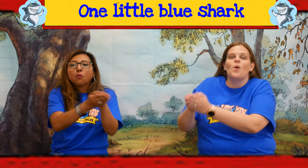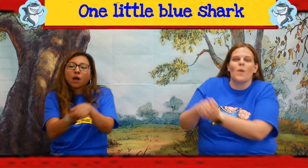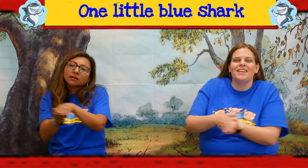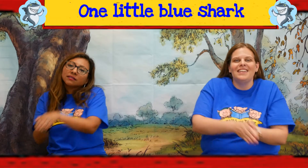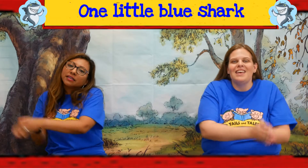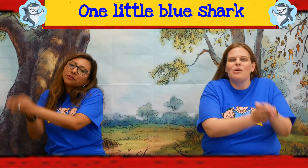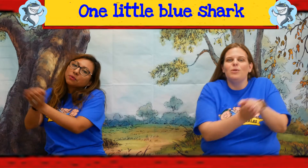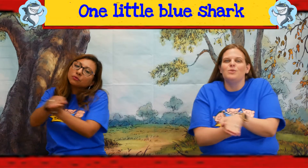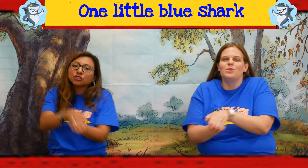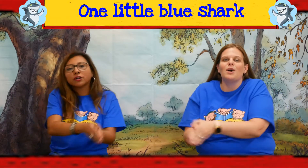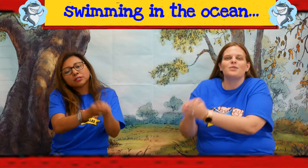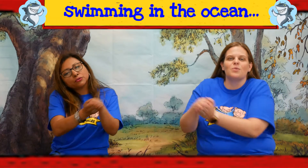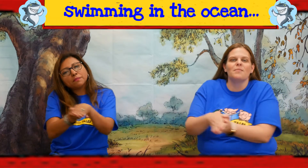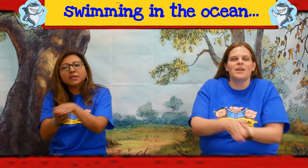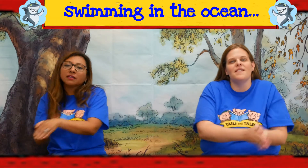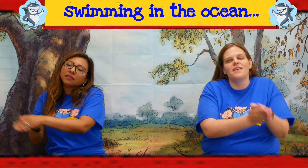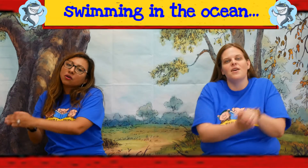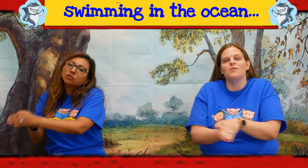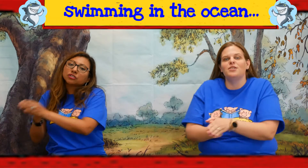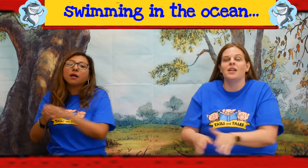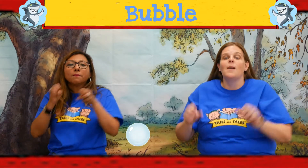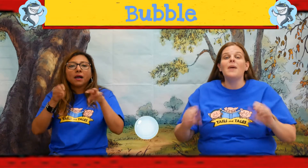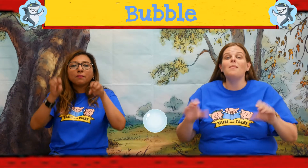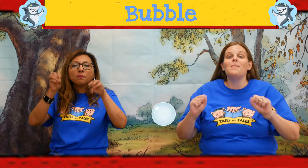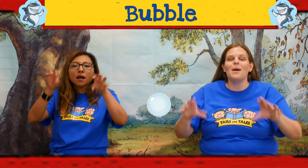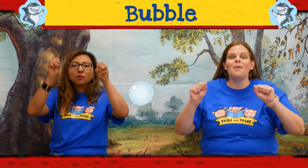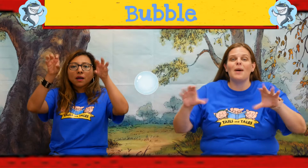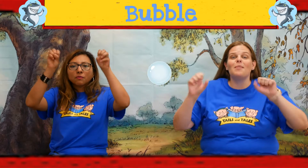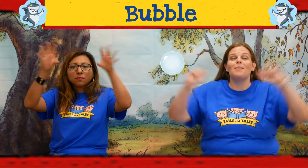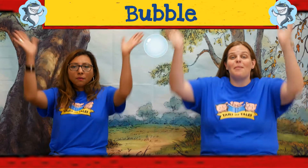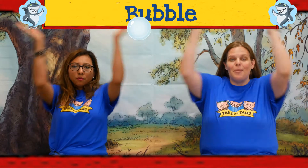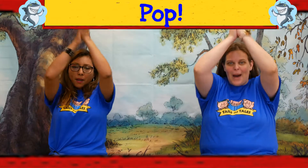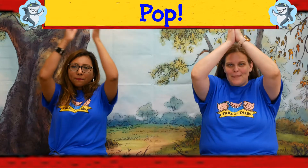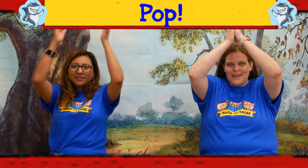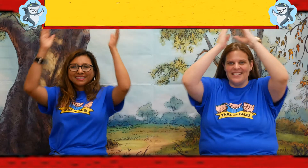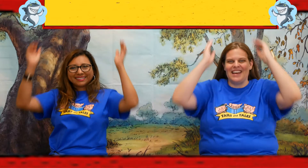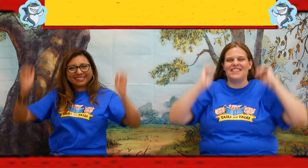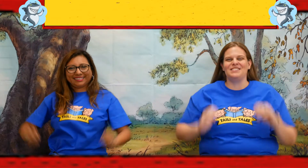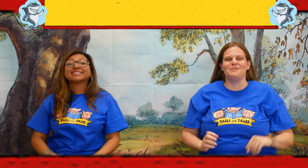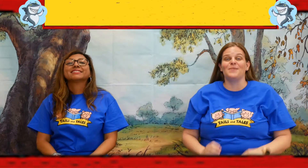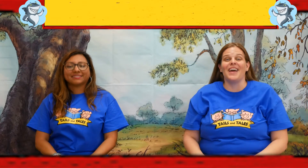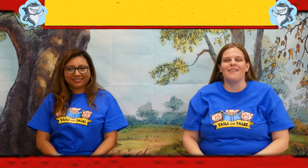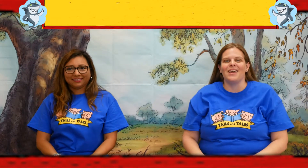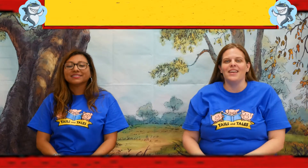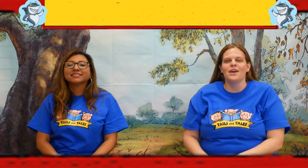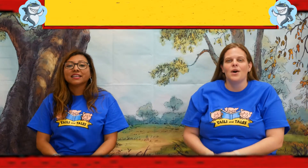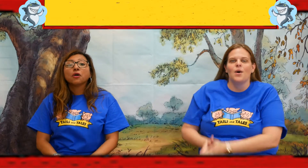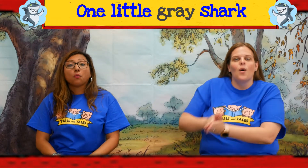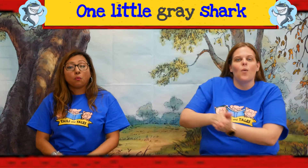One little blue shark swimming in the ocean. Bubble, bubble, bubble, bubble, pop. Now let's do gray. Ready?